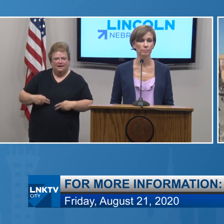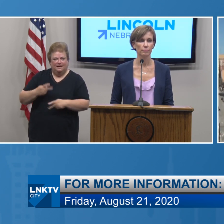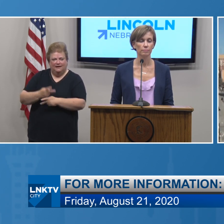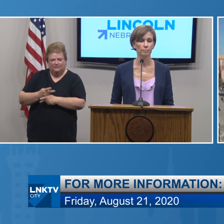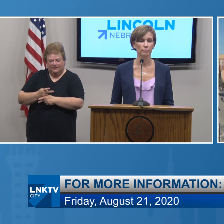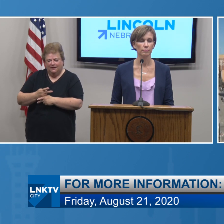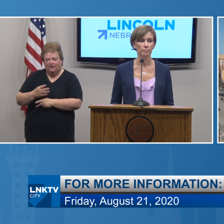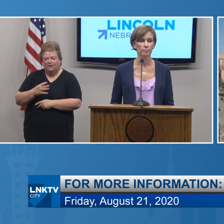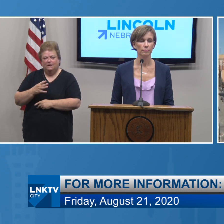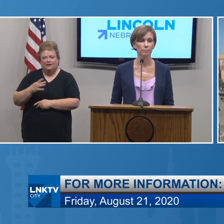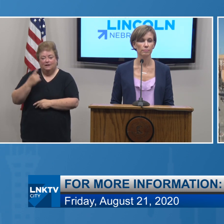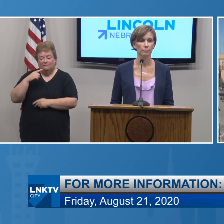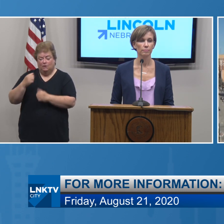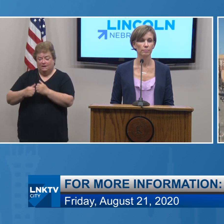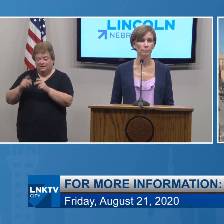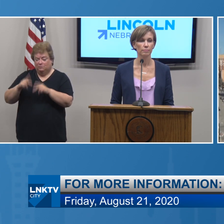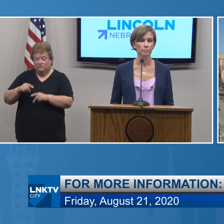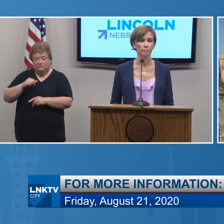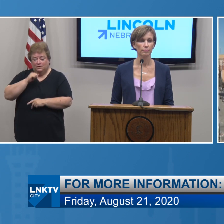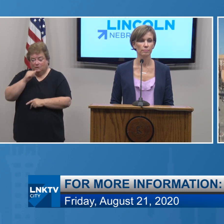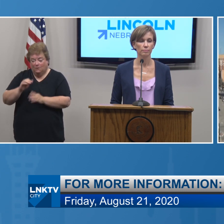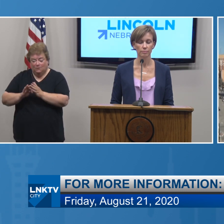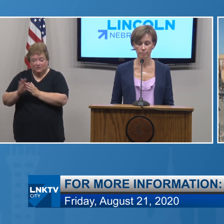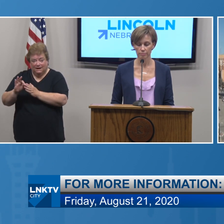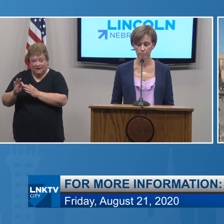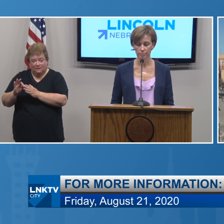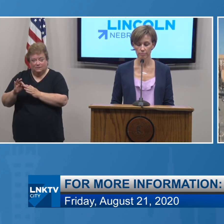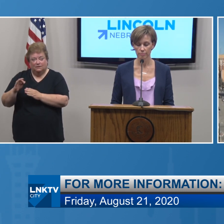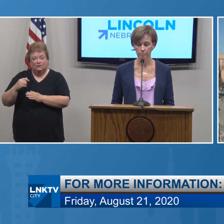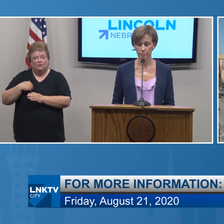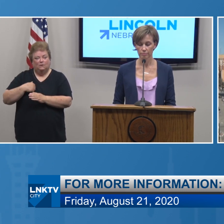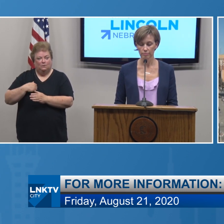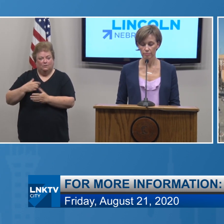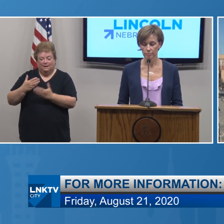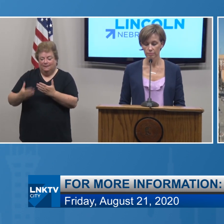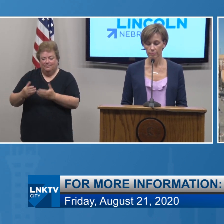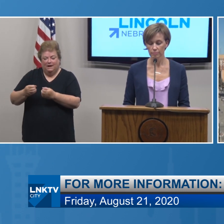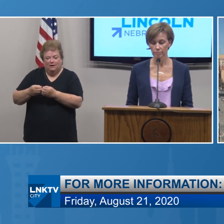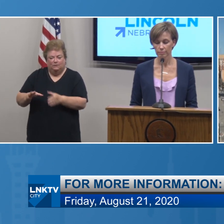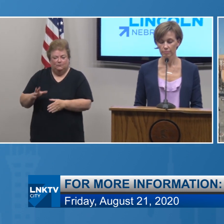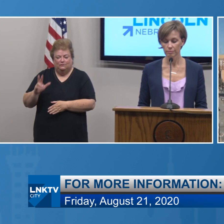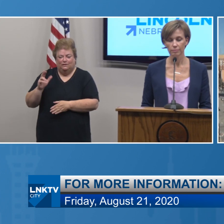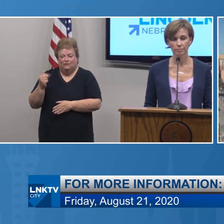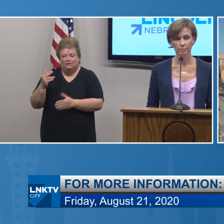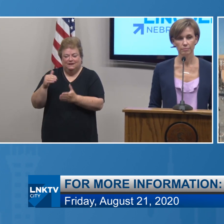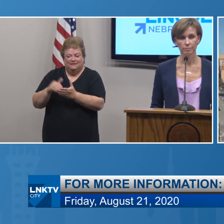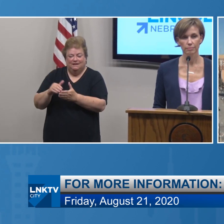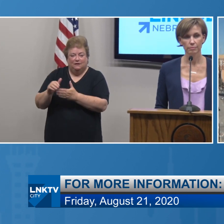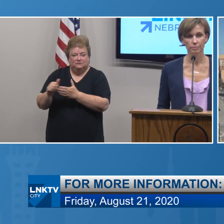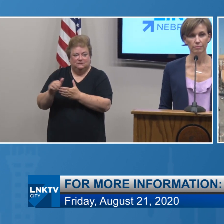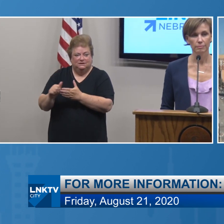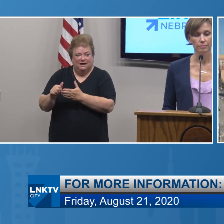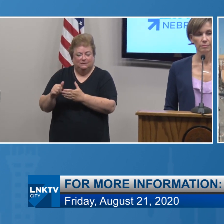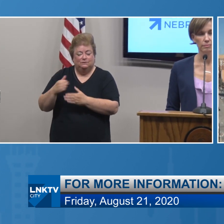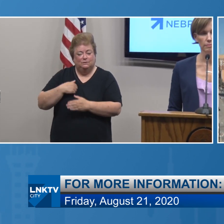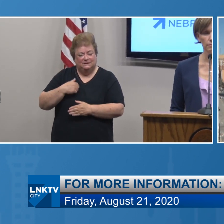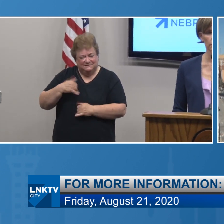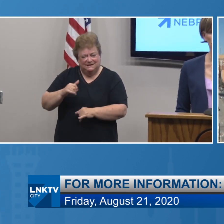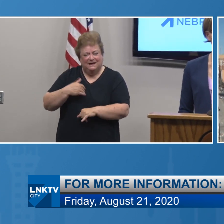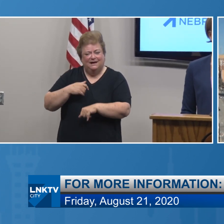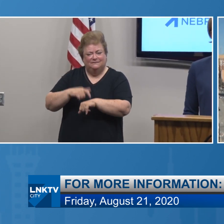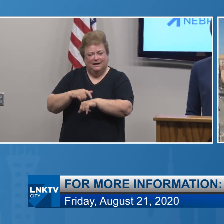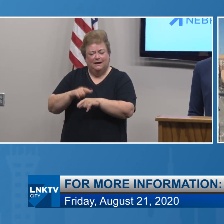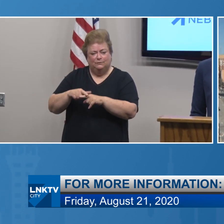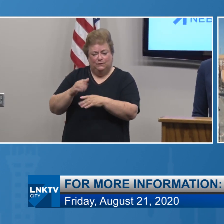person not counted, our community loses over $13,000 in federal funding over 10 years. there's still time to complete